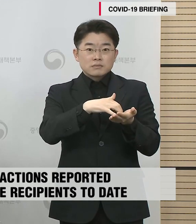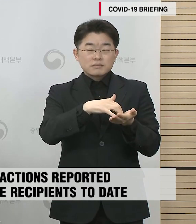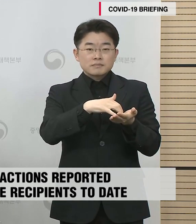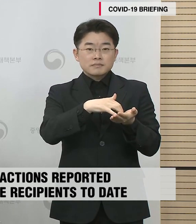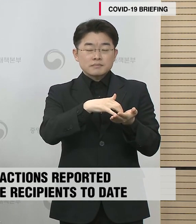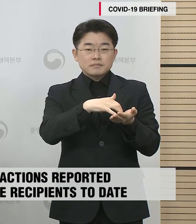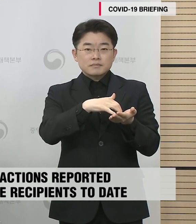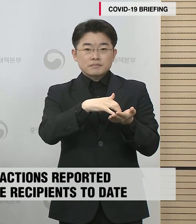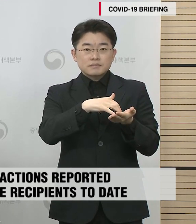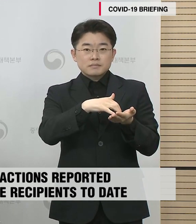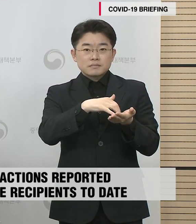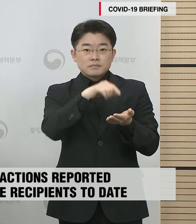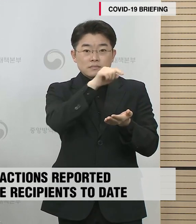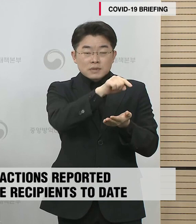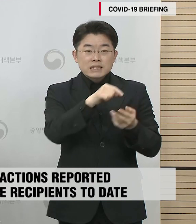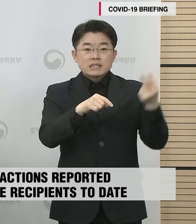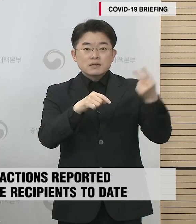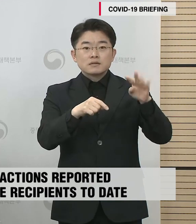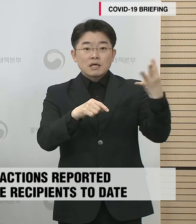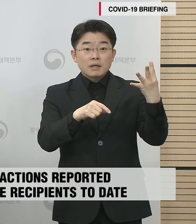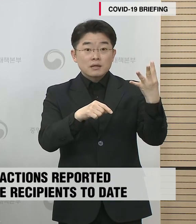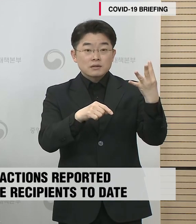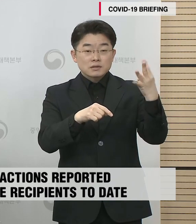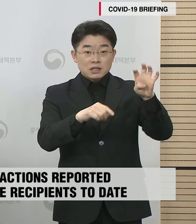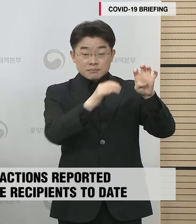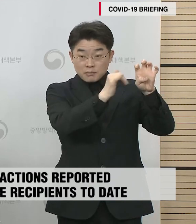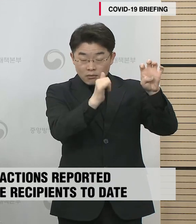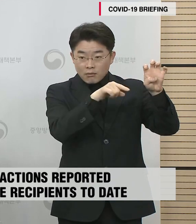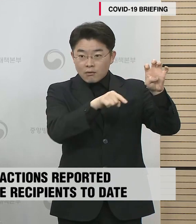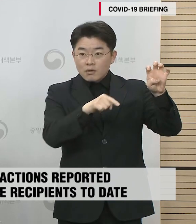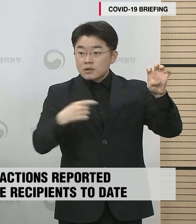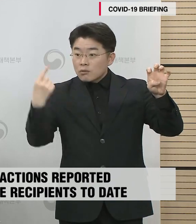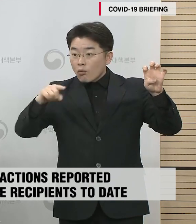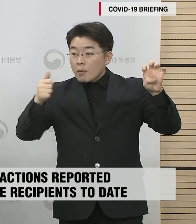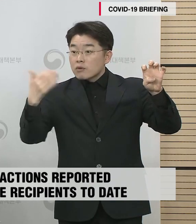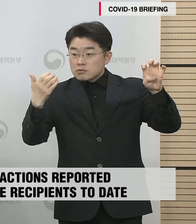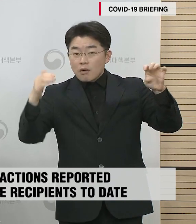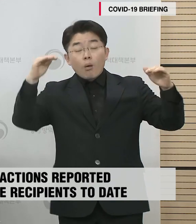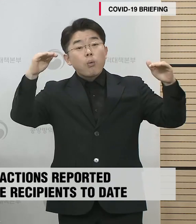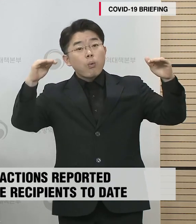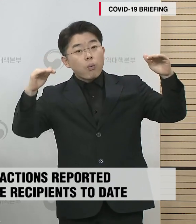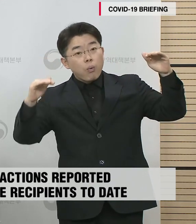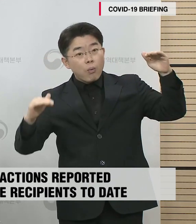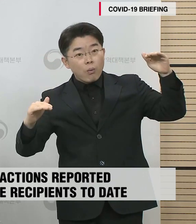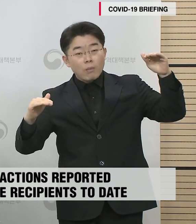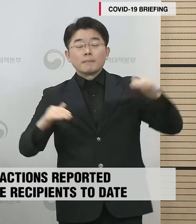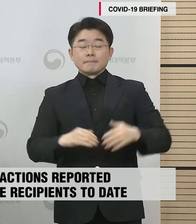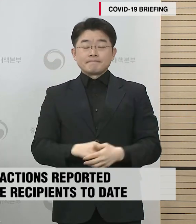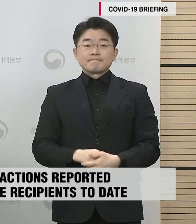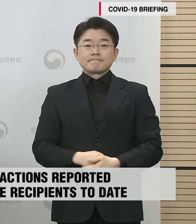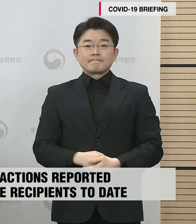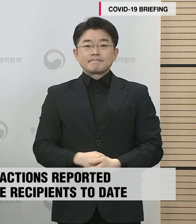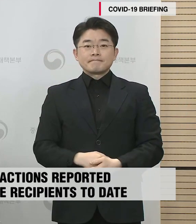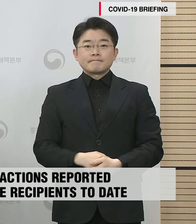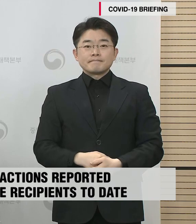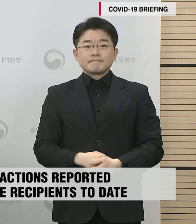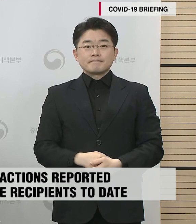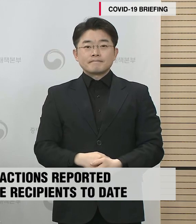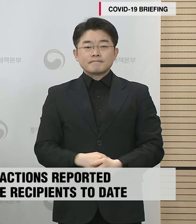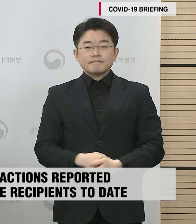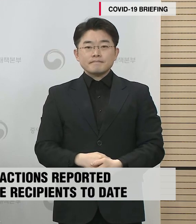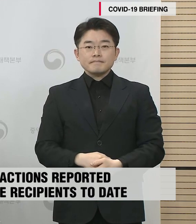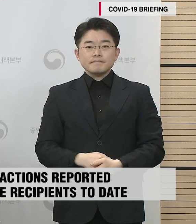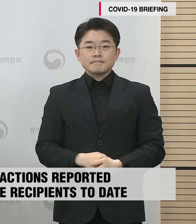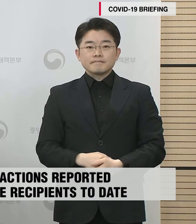late last year, that is. And we believe that after the regular testings that have been carried out starting from early this